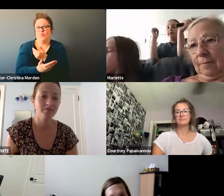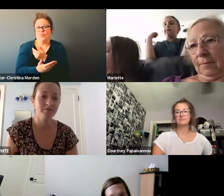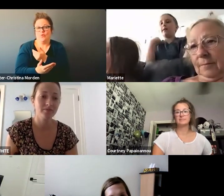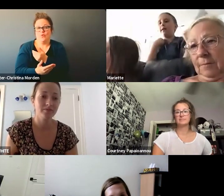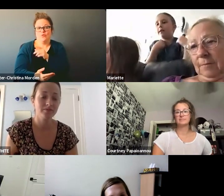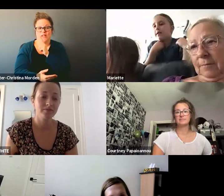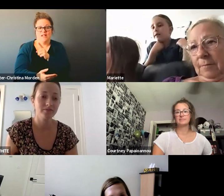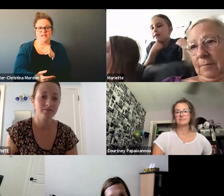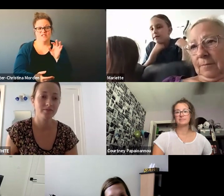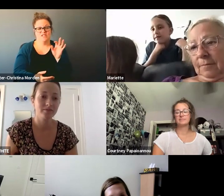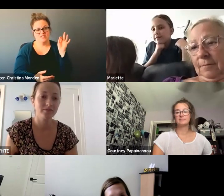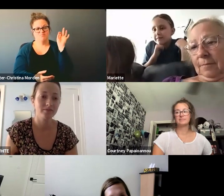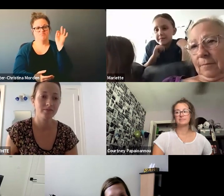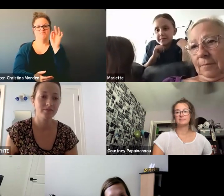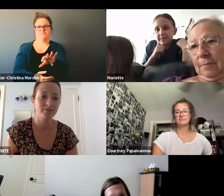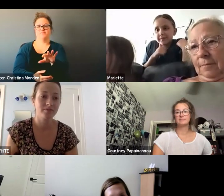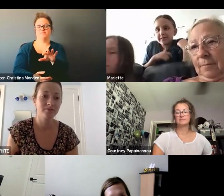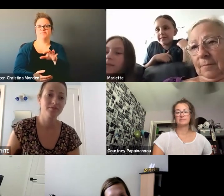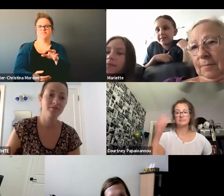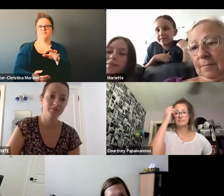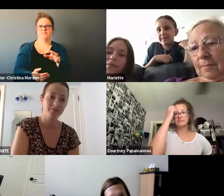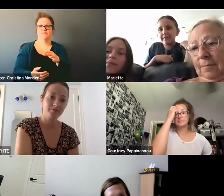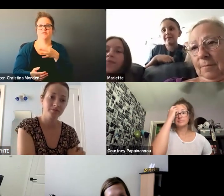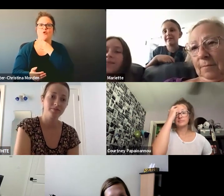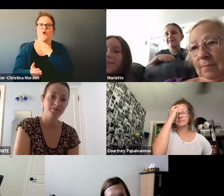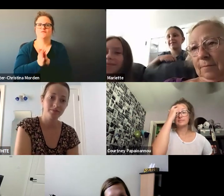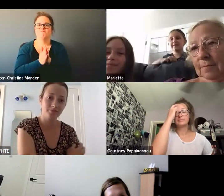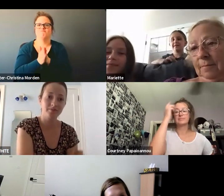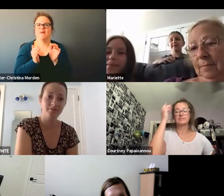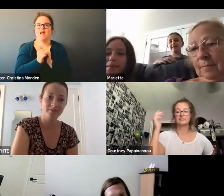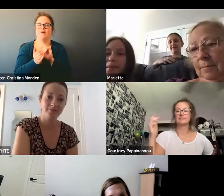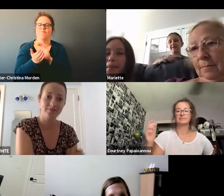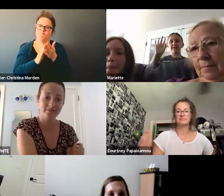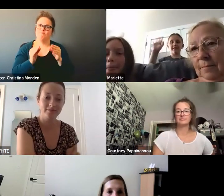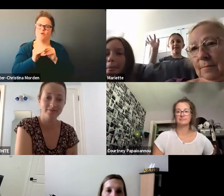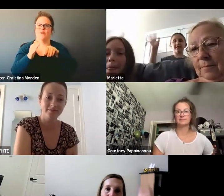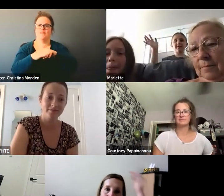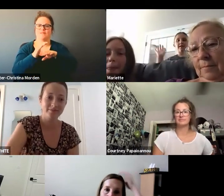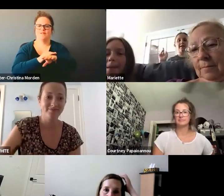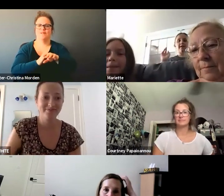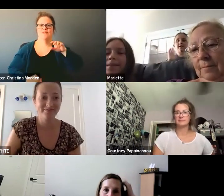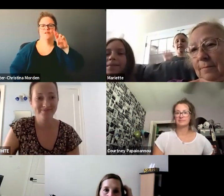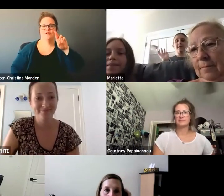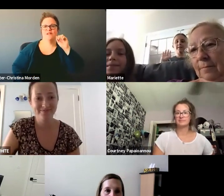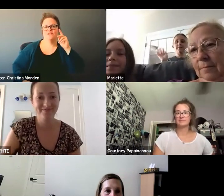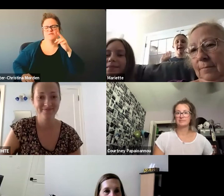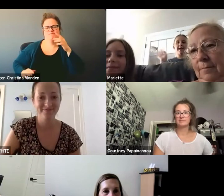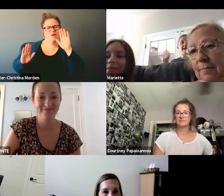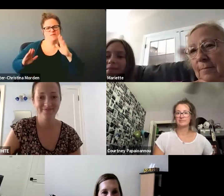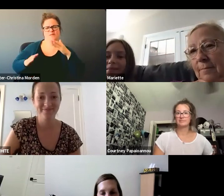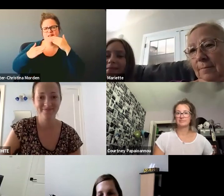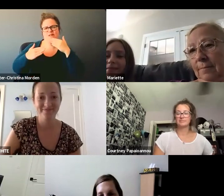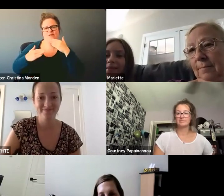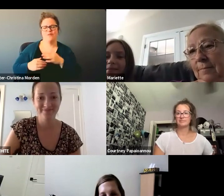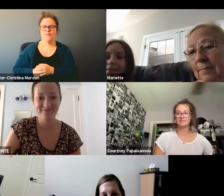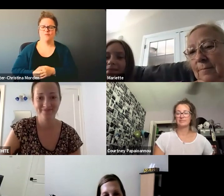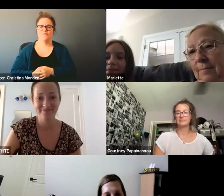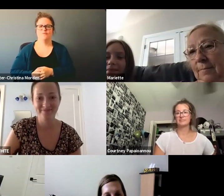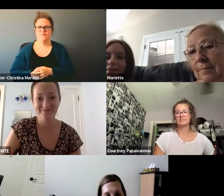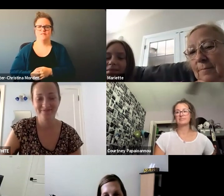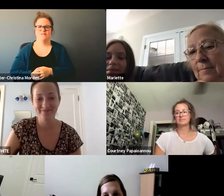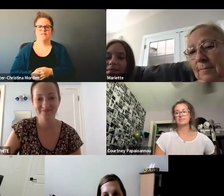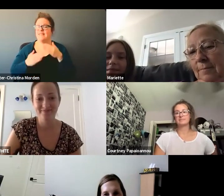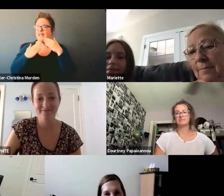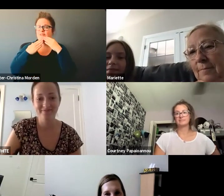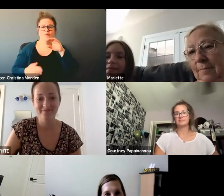that curiosity on how to be accessible. So Awesome. thank you, Thank you. everyone. And yeah, go ahead, Rachel. I'll just say thanks,